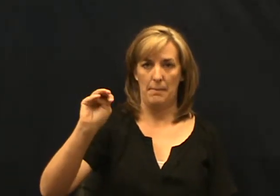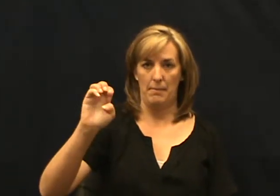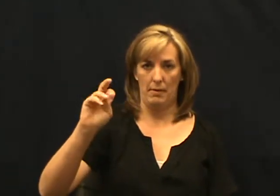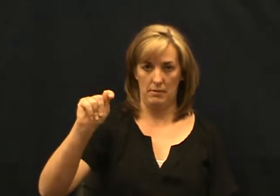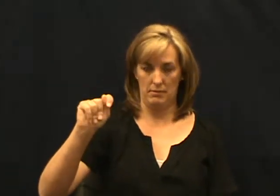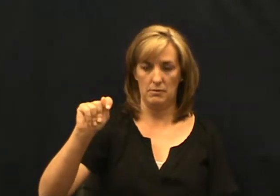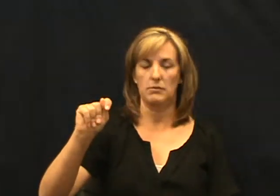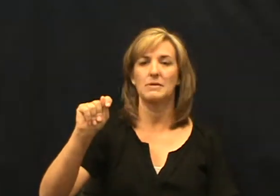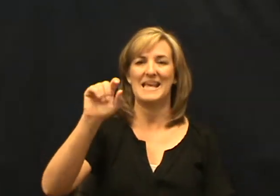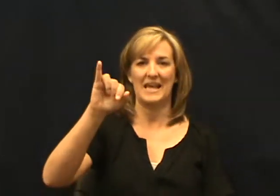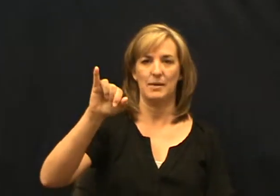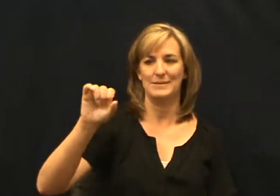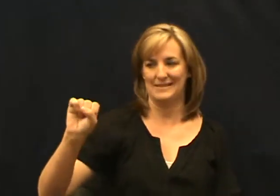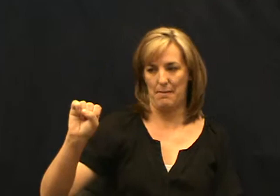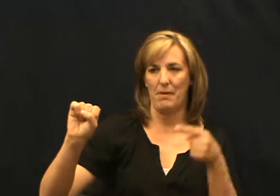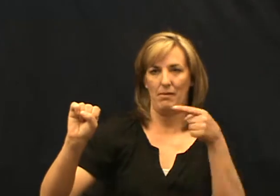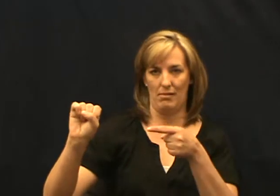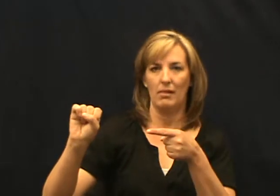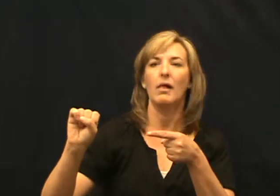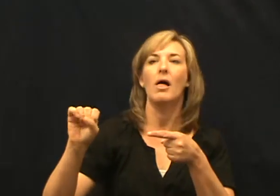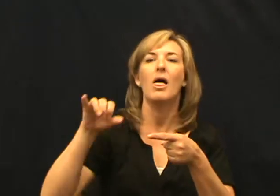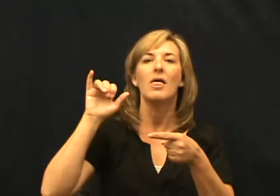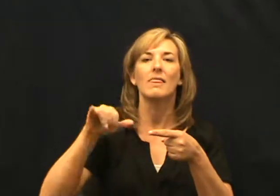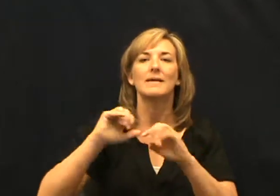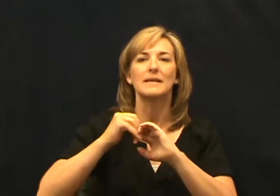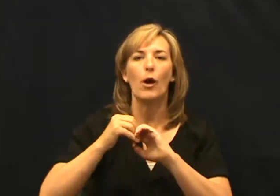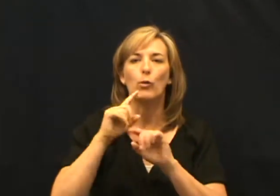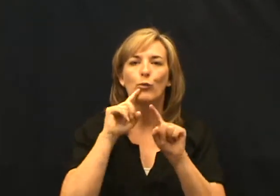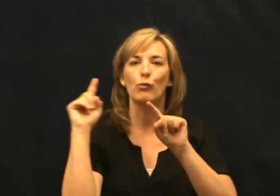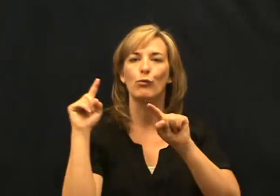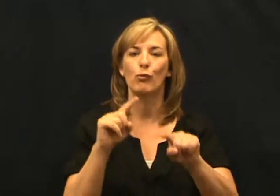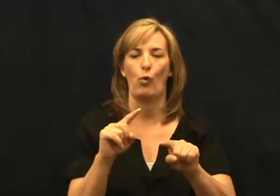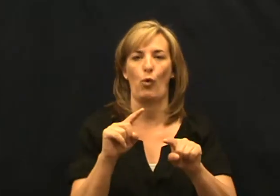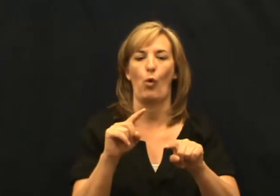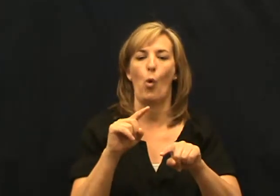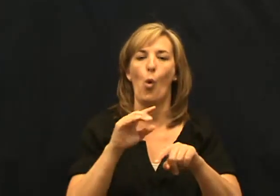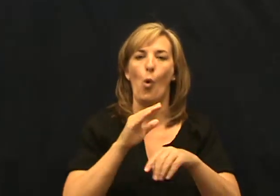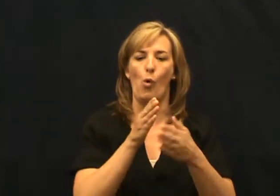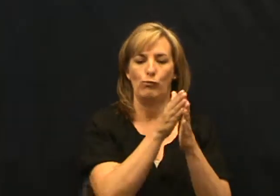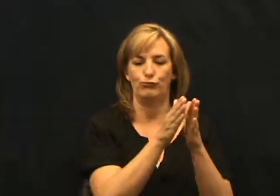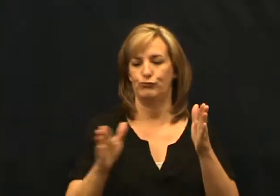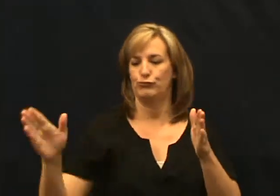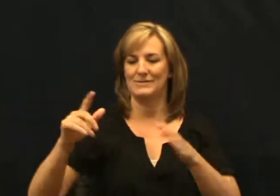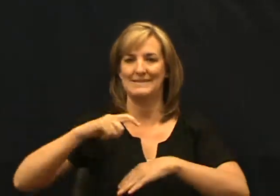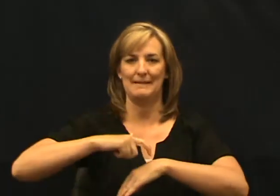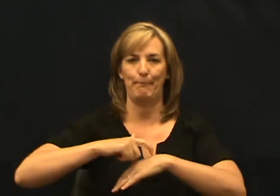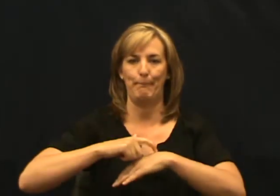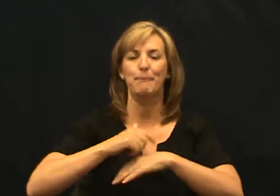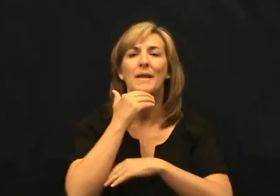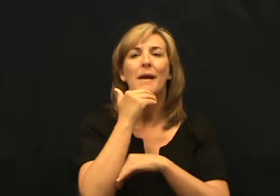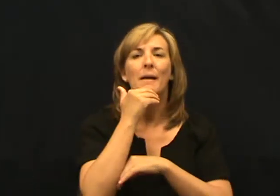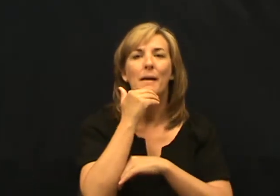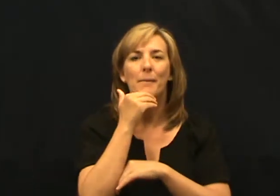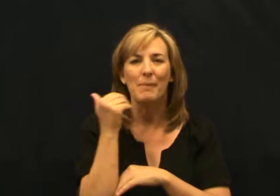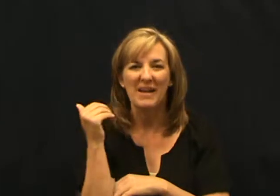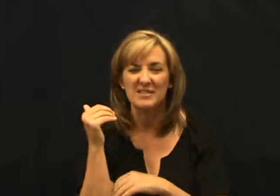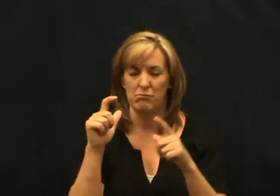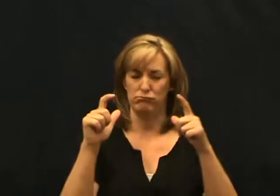we report those results on the income statement. Again, it's best to break down this bigger concept into